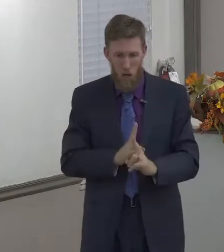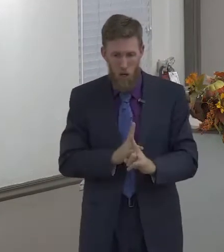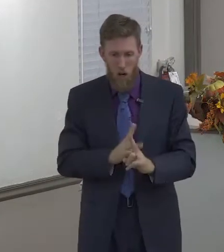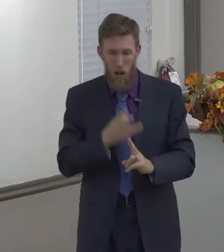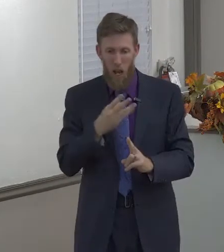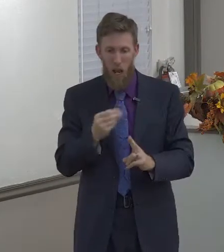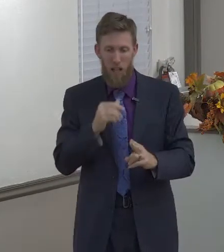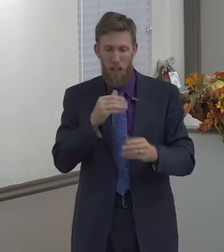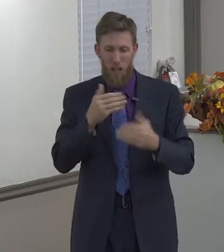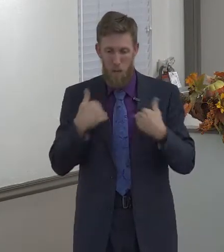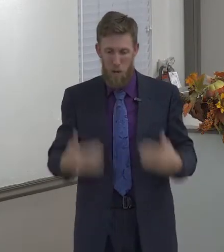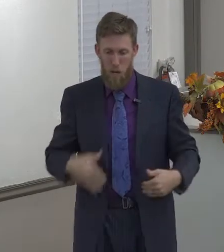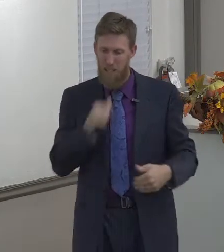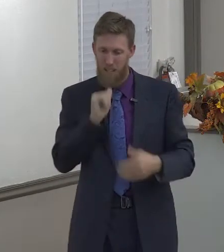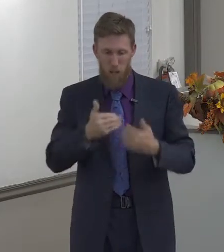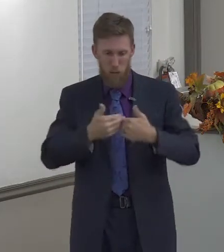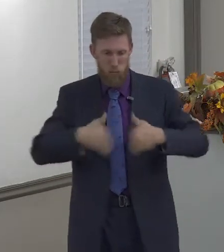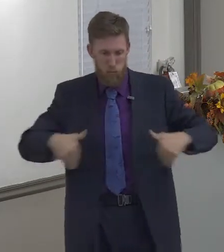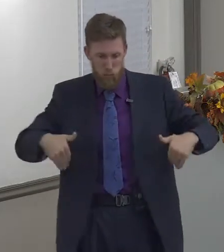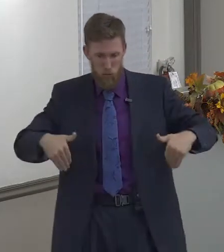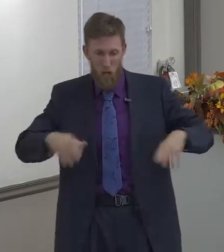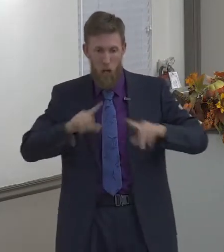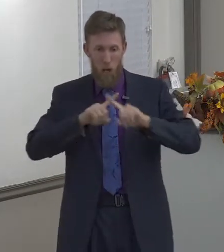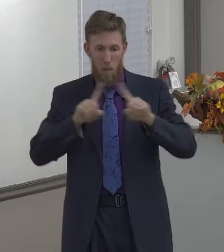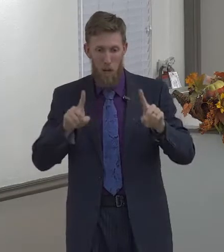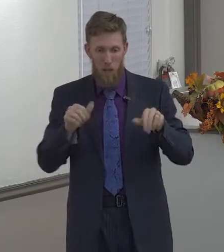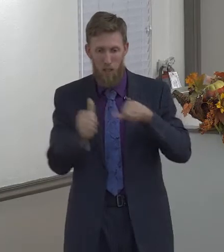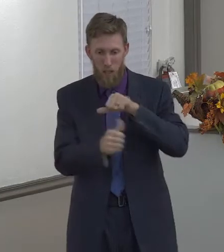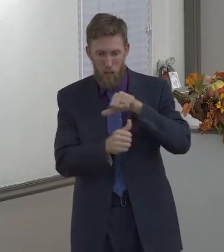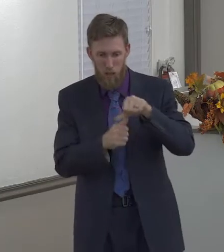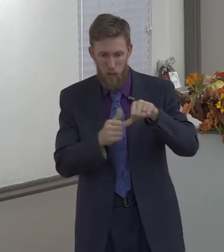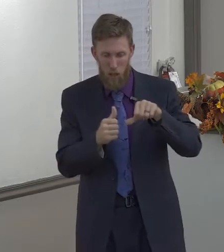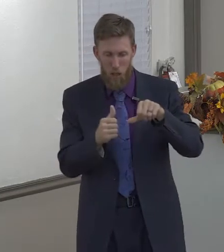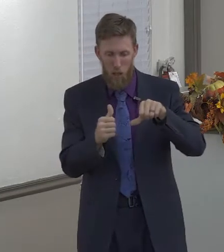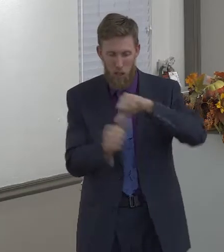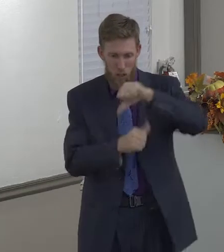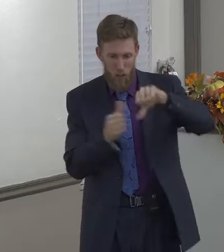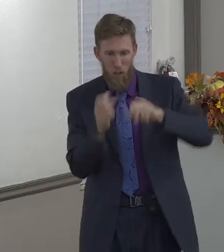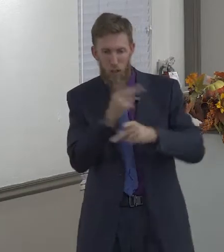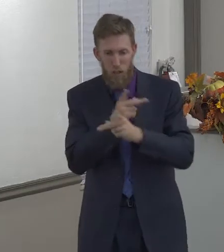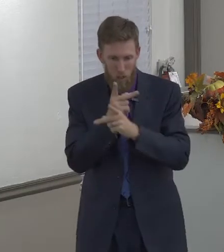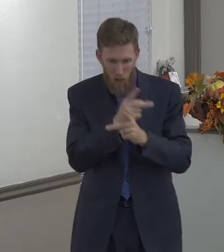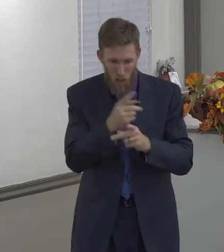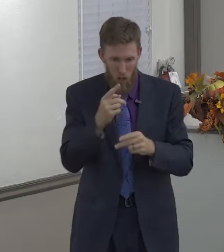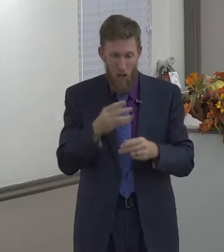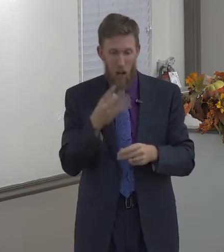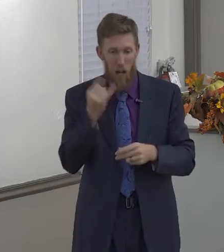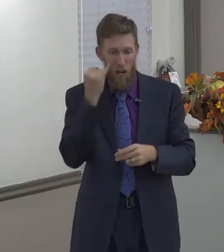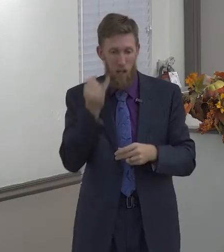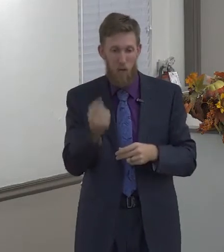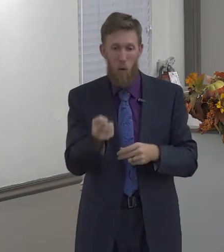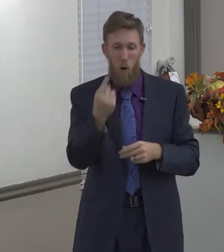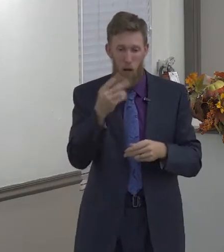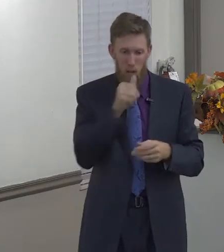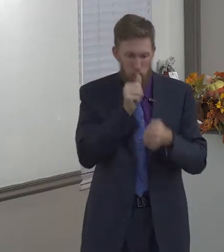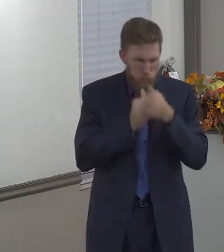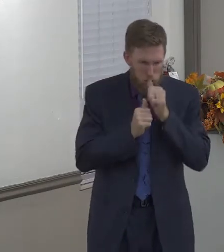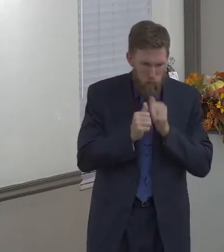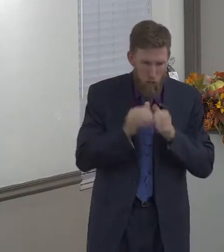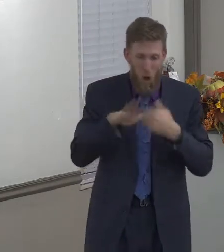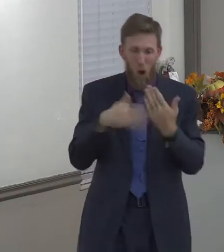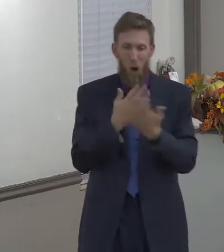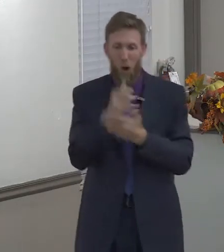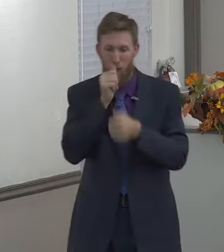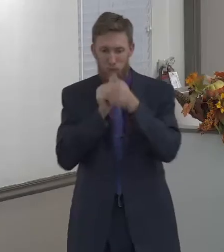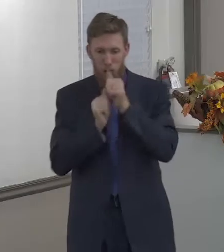it, or one member be honored, all the members rejoice with it. Now ye are the body of Christ, and members in particular. And God hath set